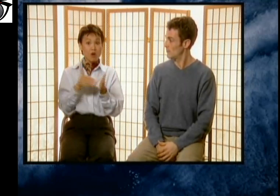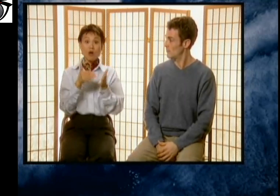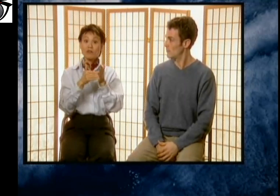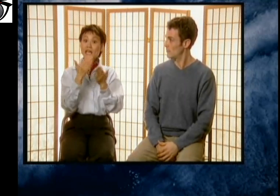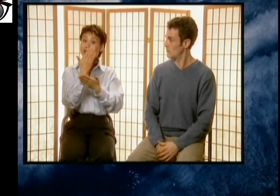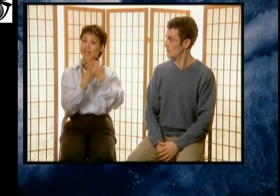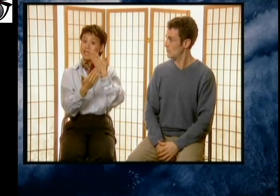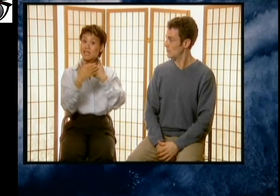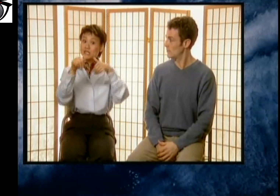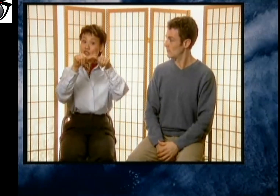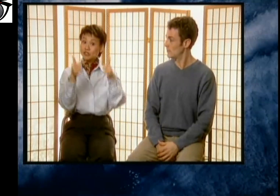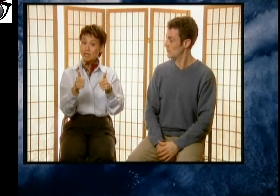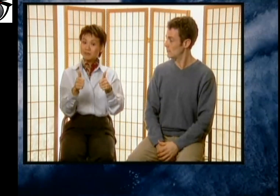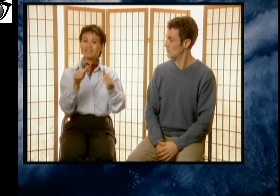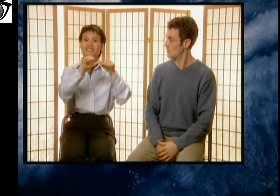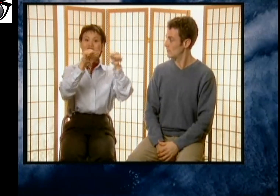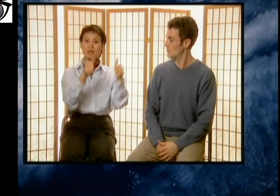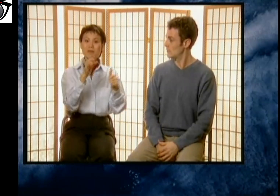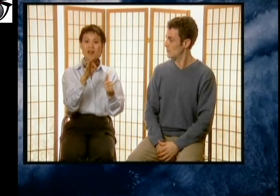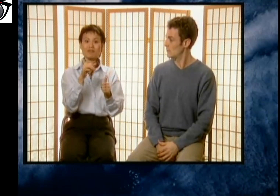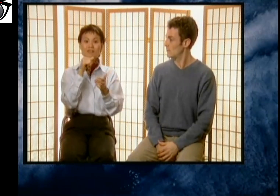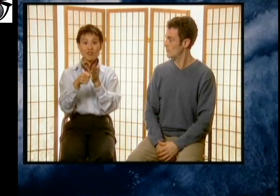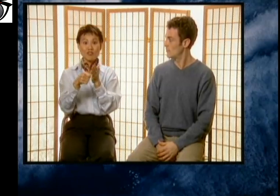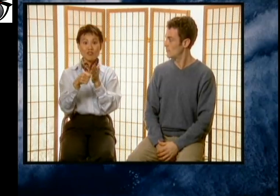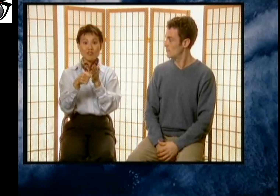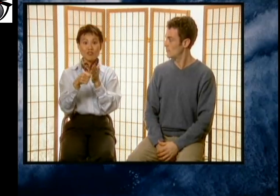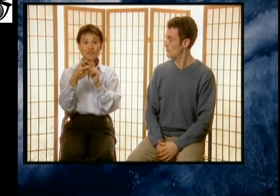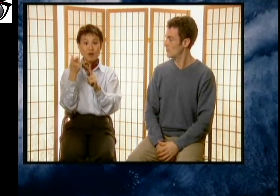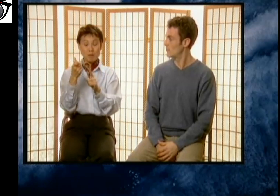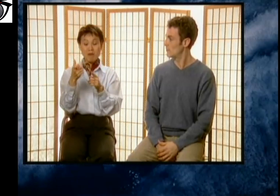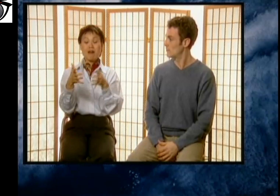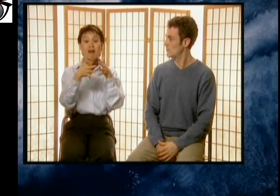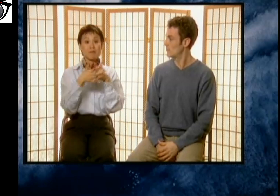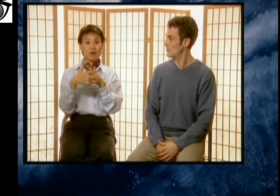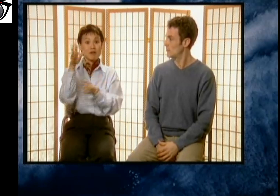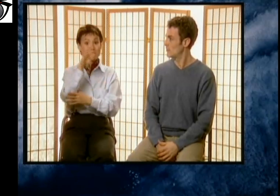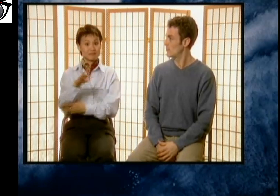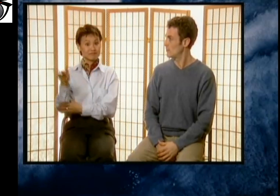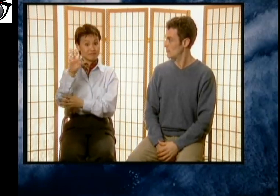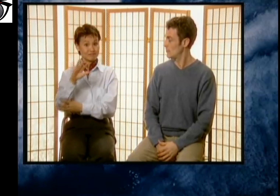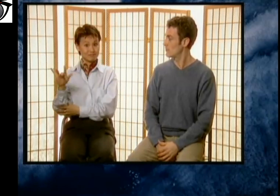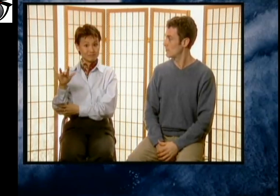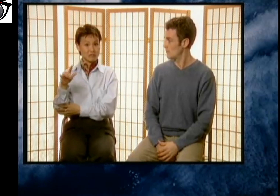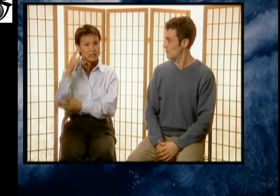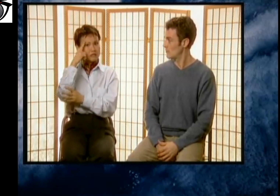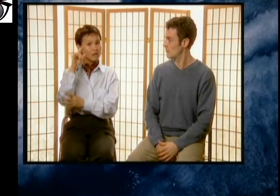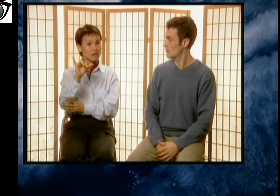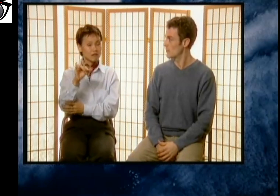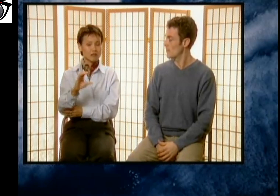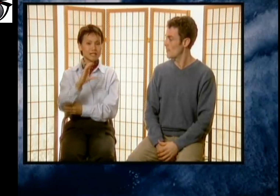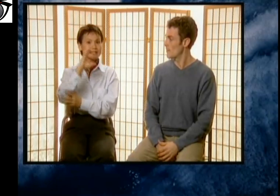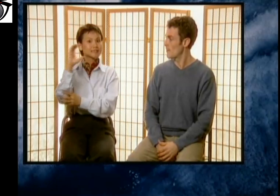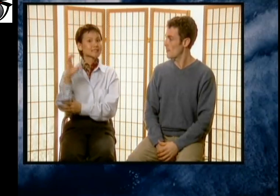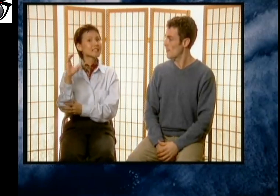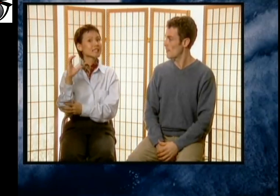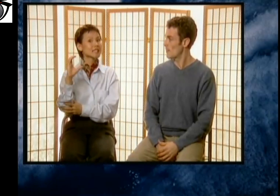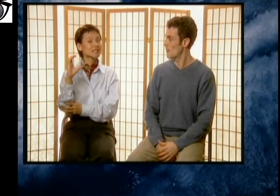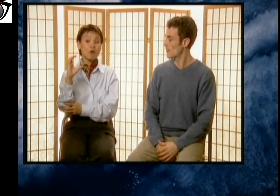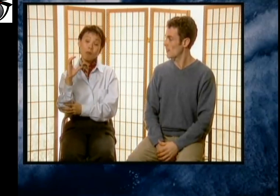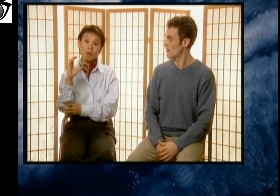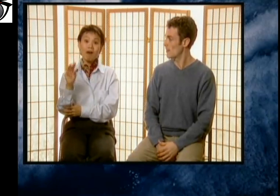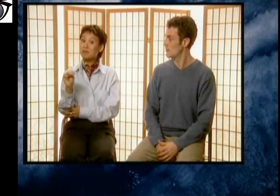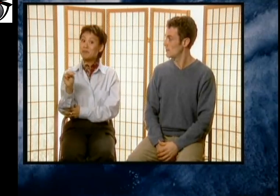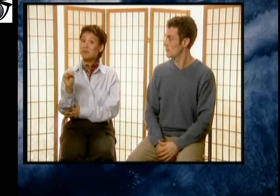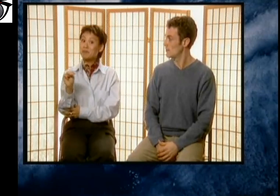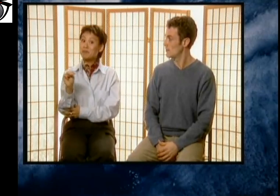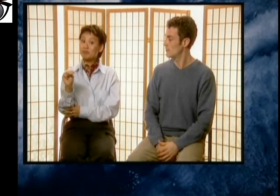earlier, often the hand shape is the shape of a letter from the American manual alphabet, like a